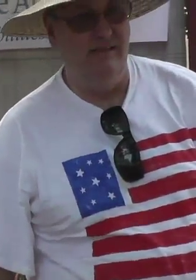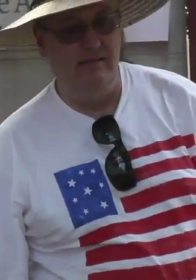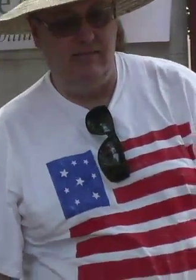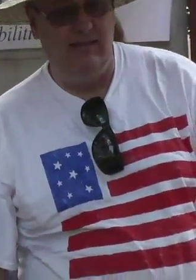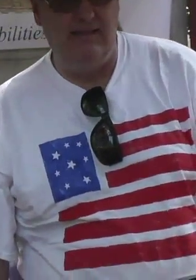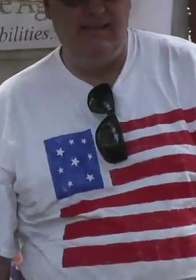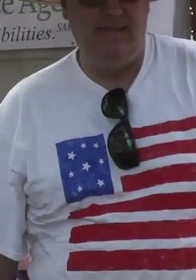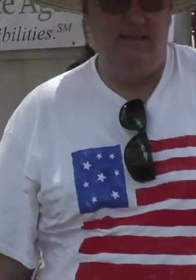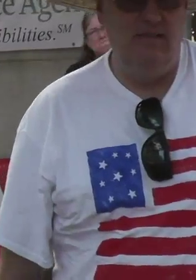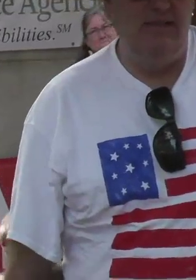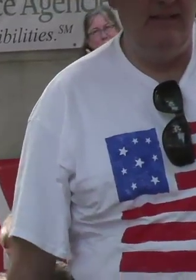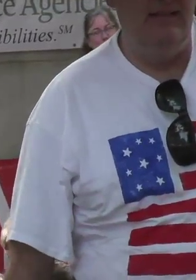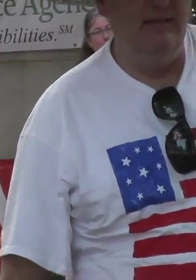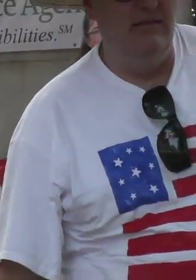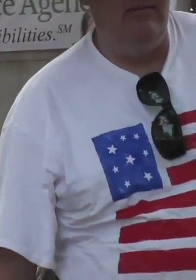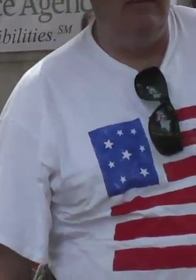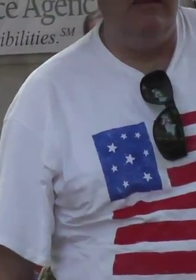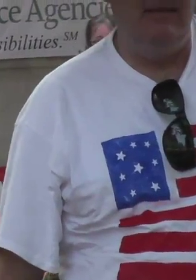and they're doing very well.